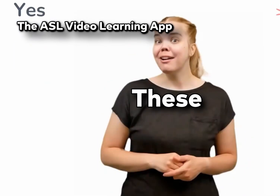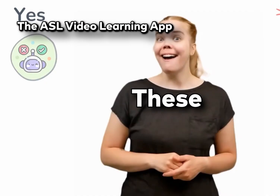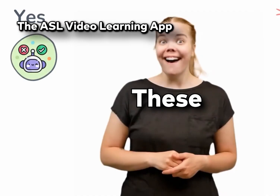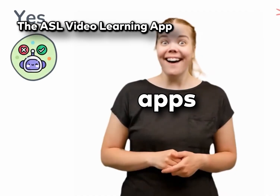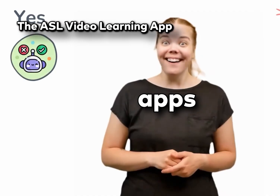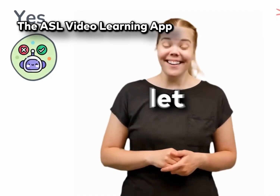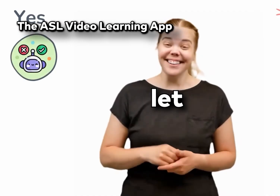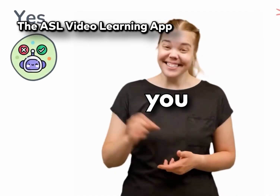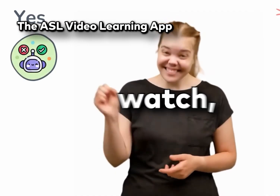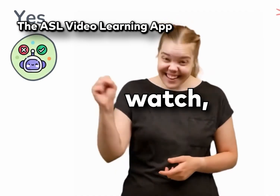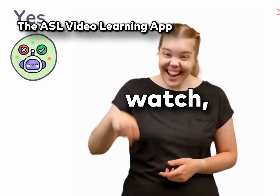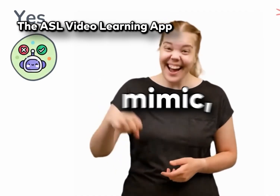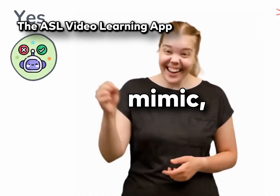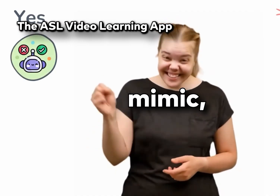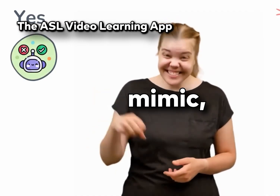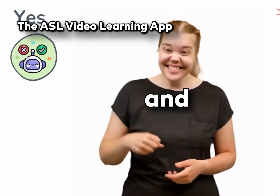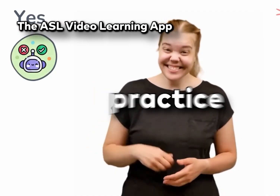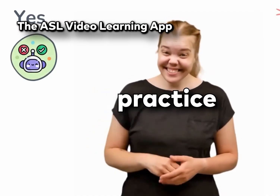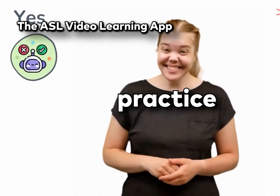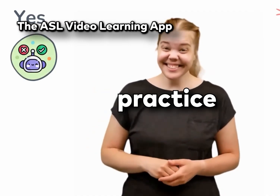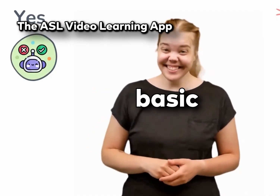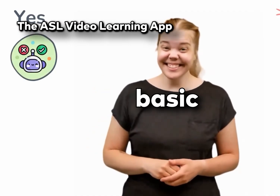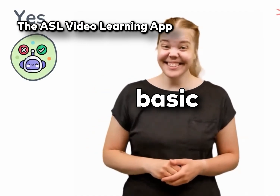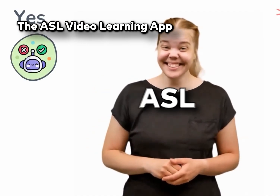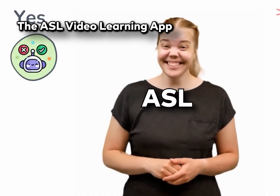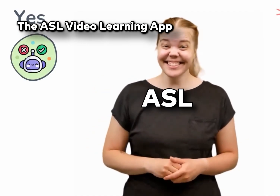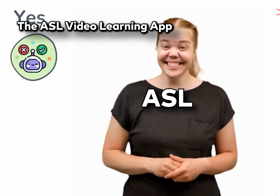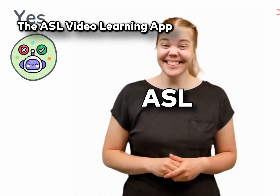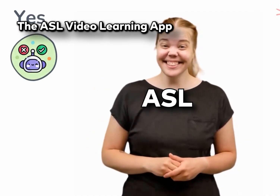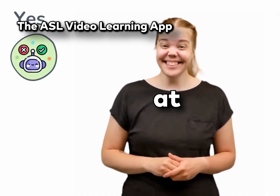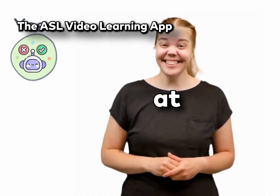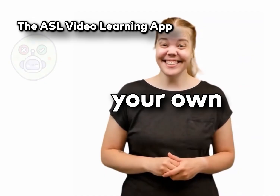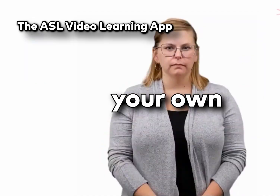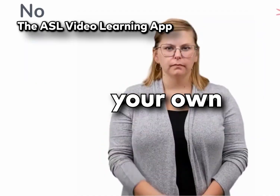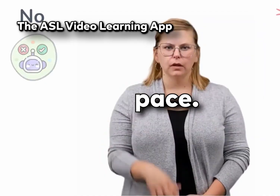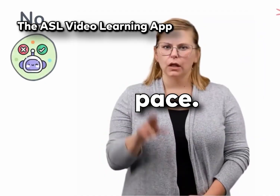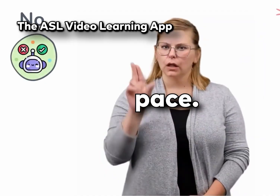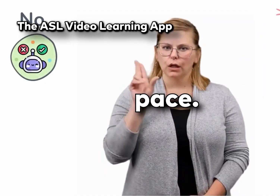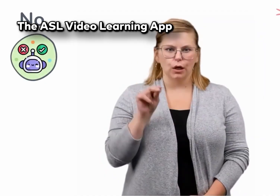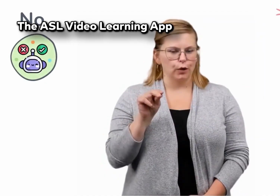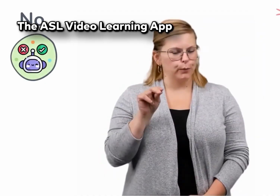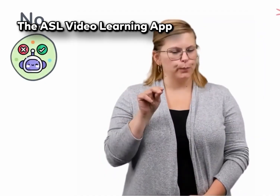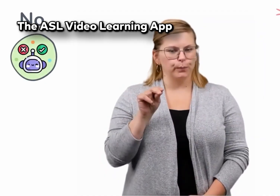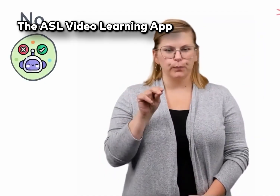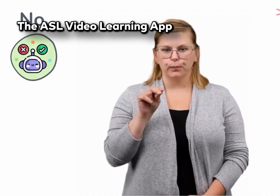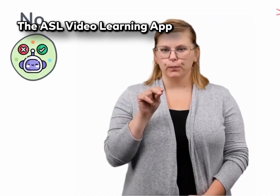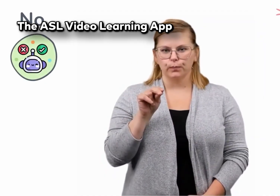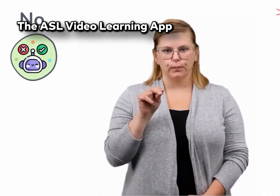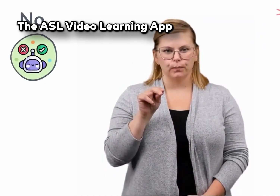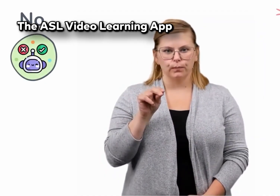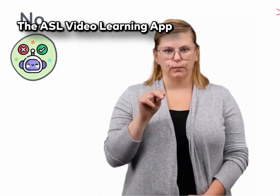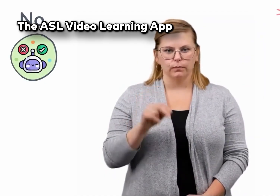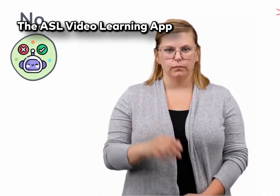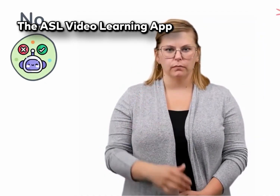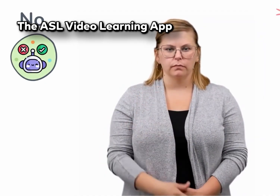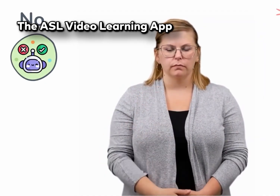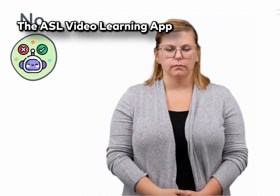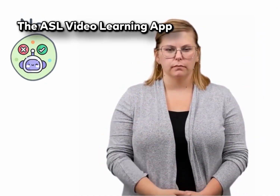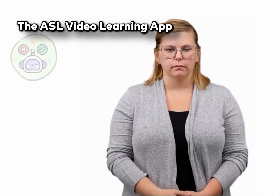These apps let you watch, mimic, and practice basic ASL at your own pace. Advantages: they're very beginner friendly. You'll see signs